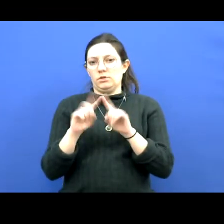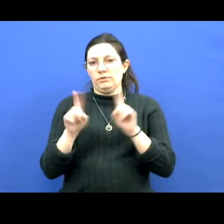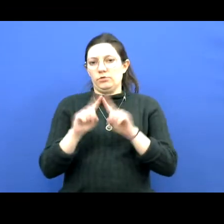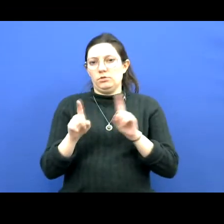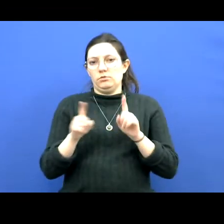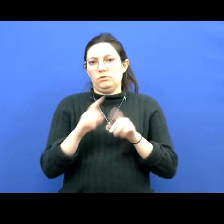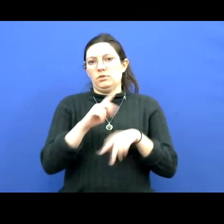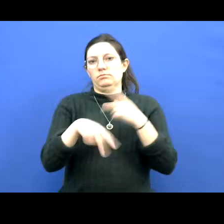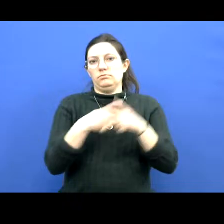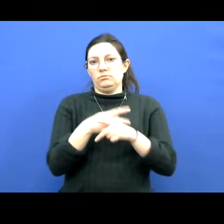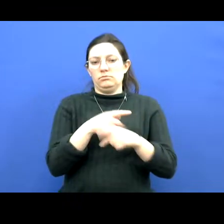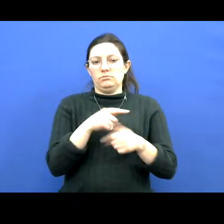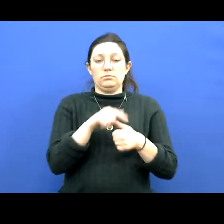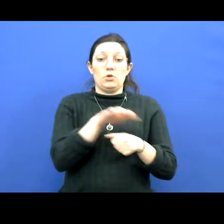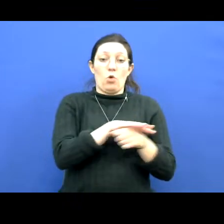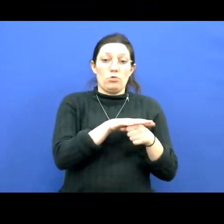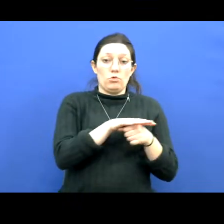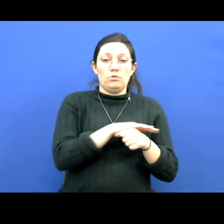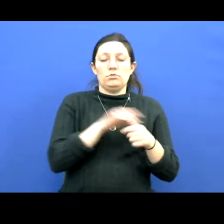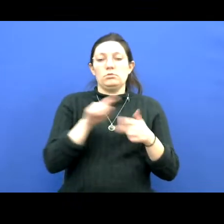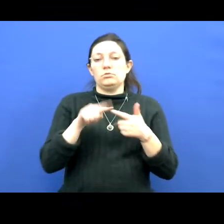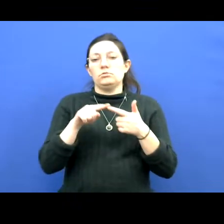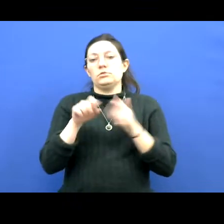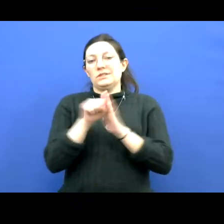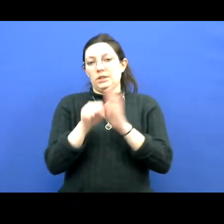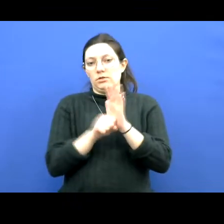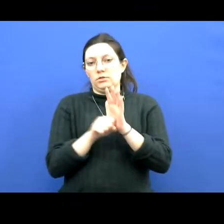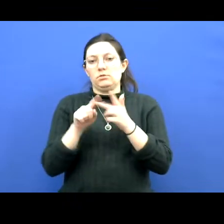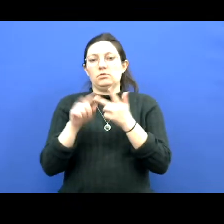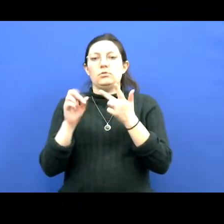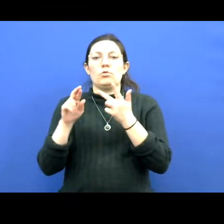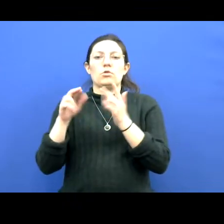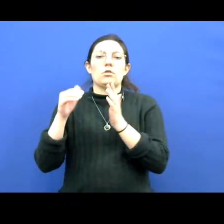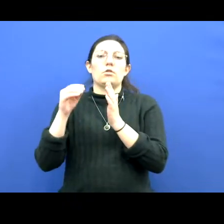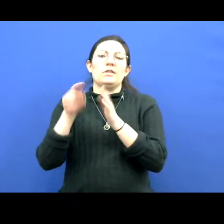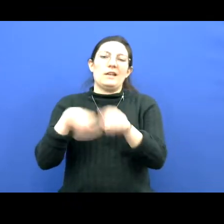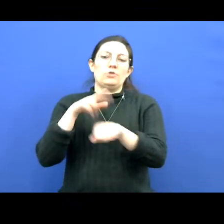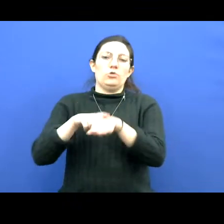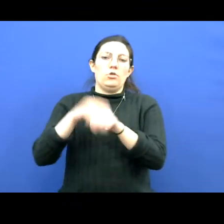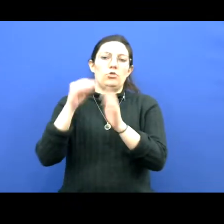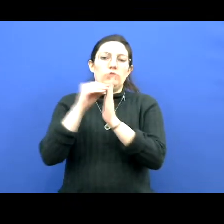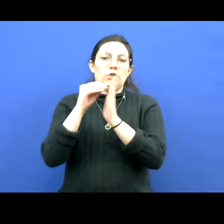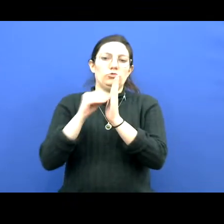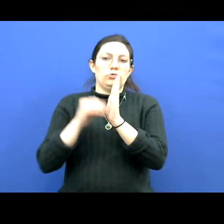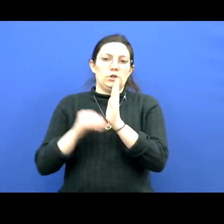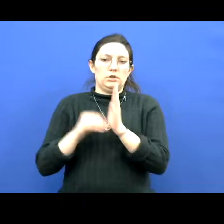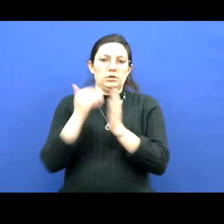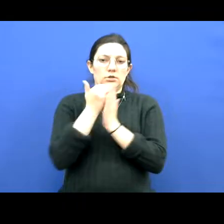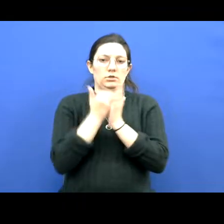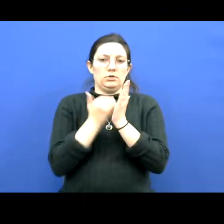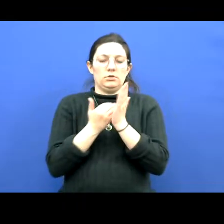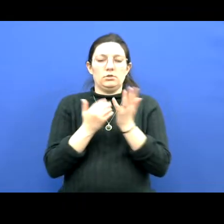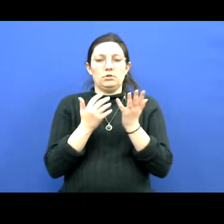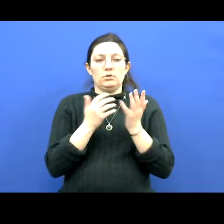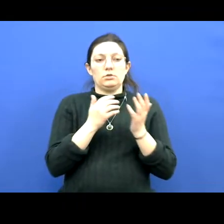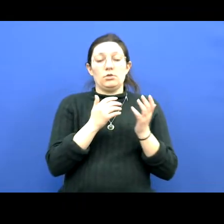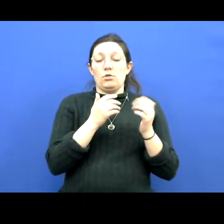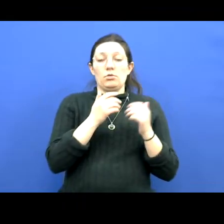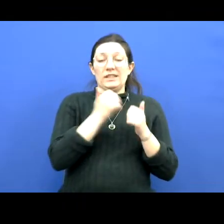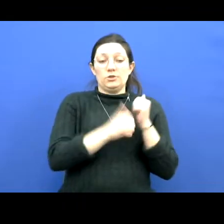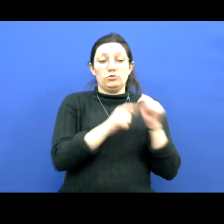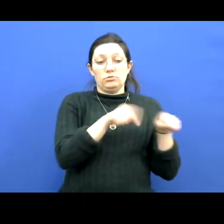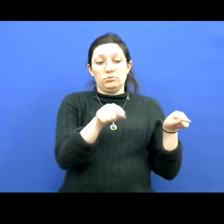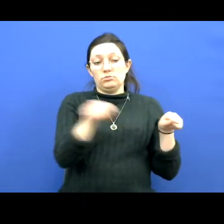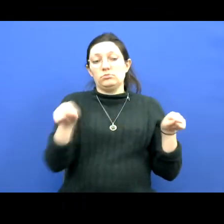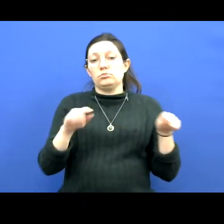state, or national registries. So a lot of stuff to digest, but basically,